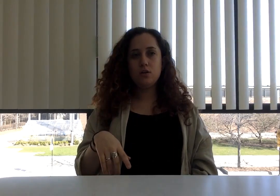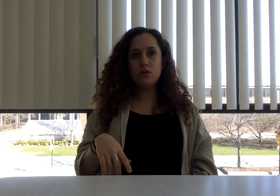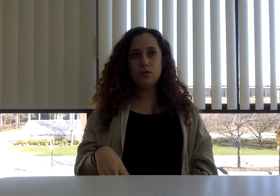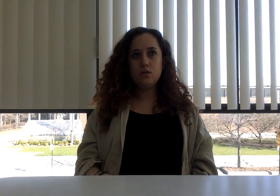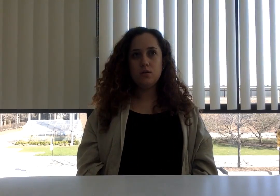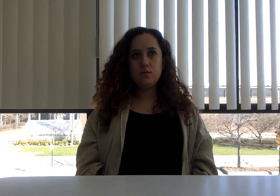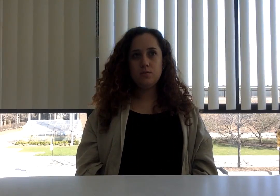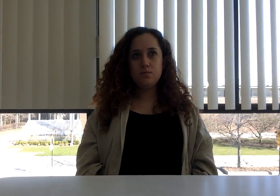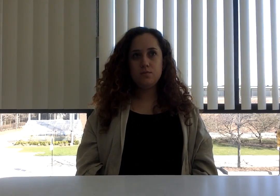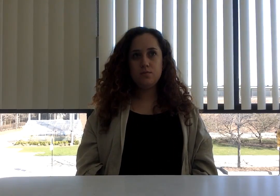negative 4.